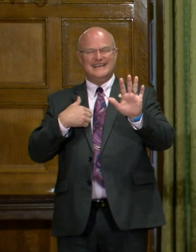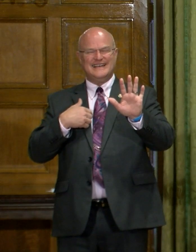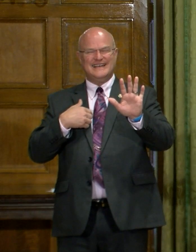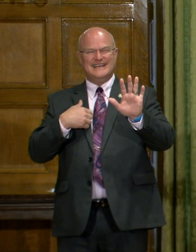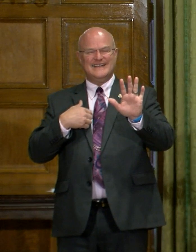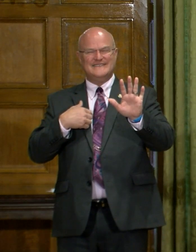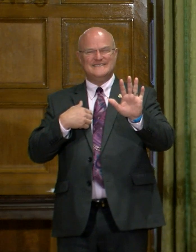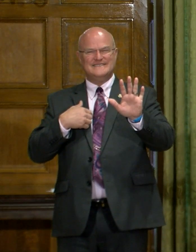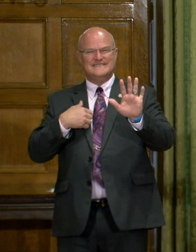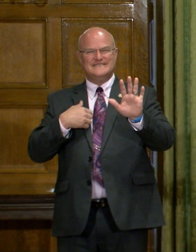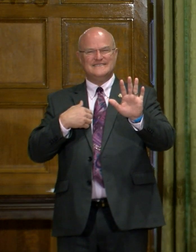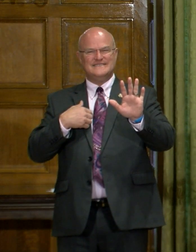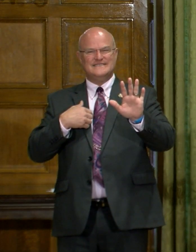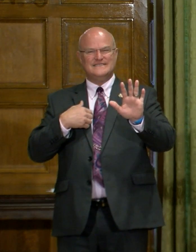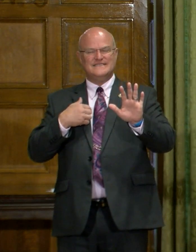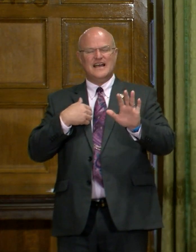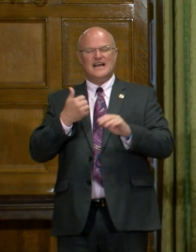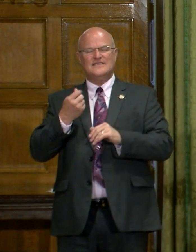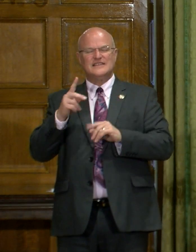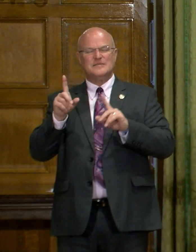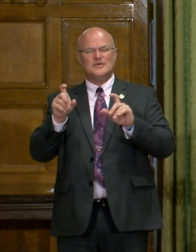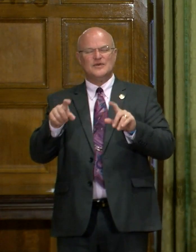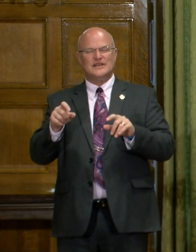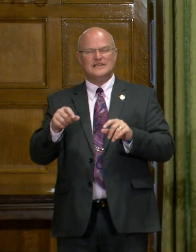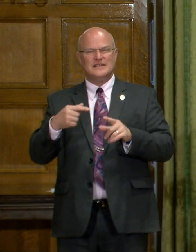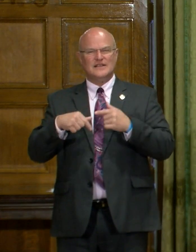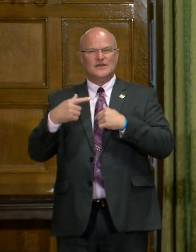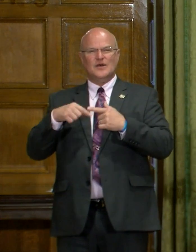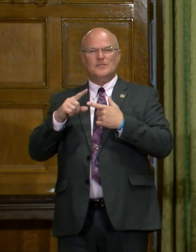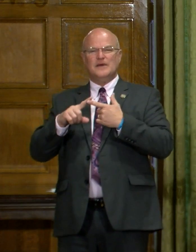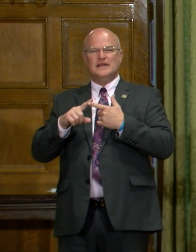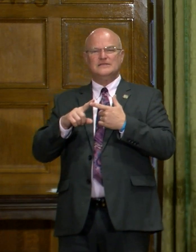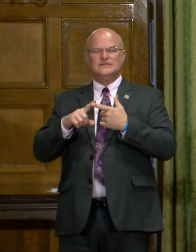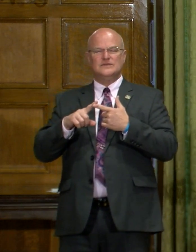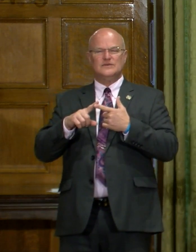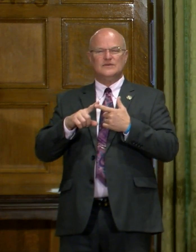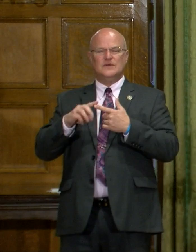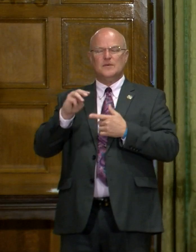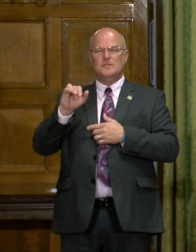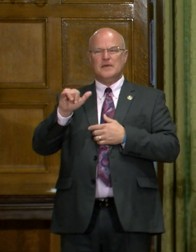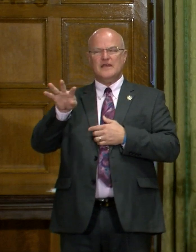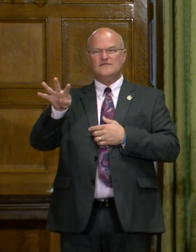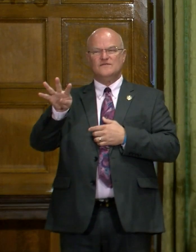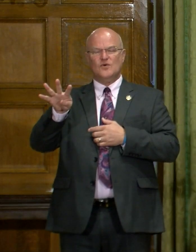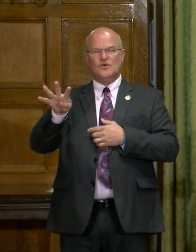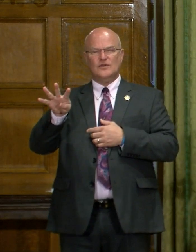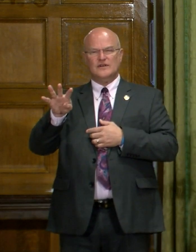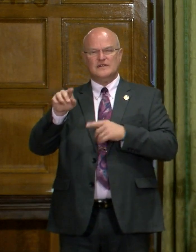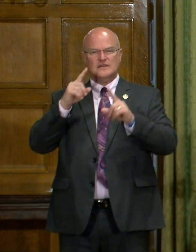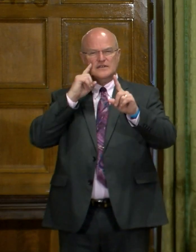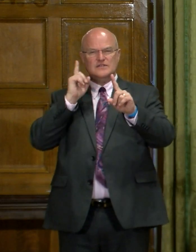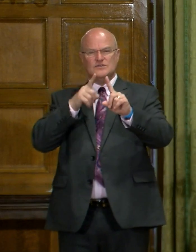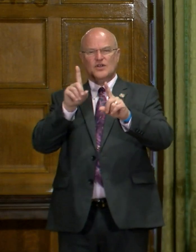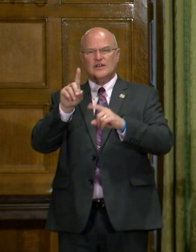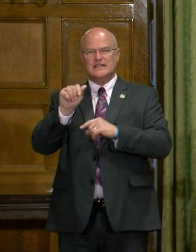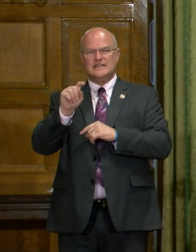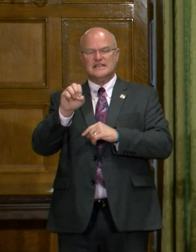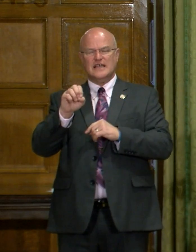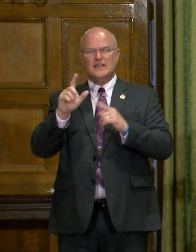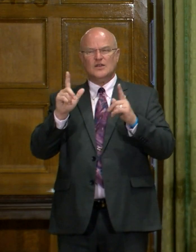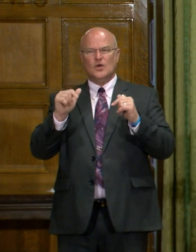Hey, Governor. I had a couple questions for you. Going back to the May 4th target date you talked about, I